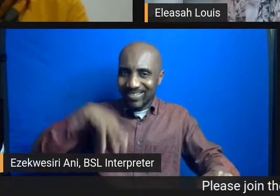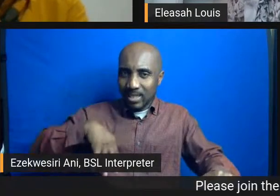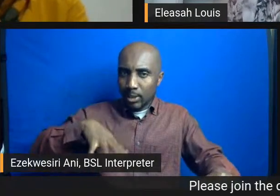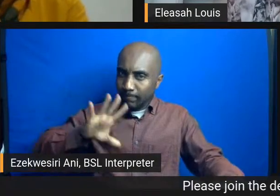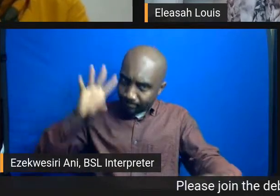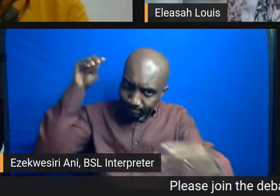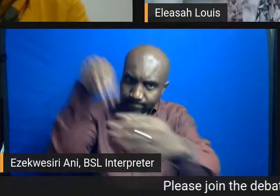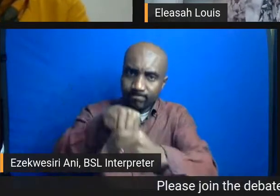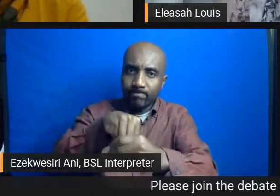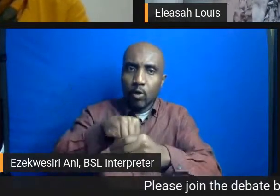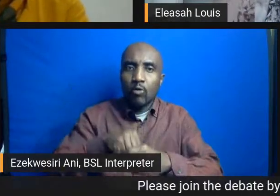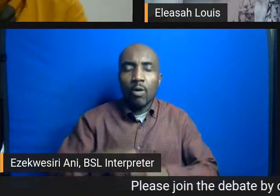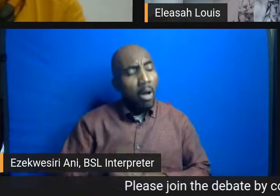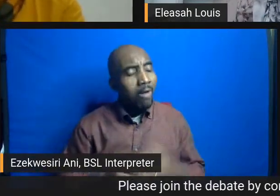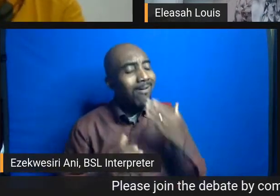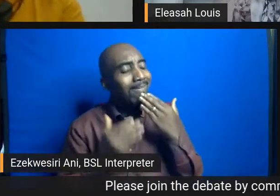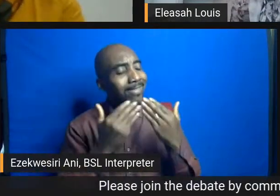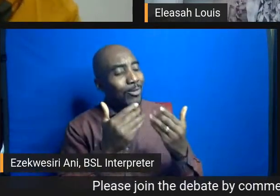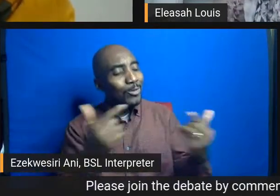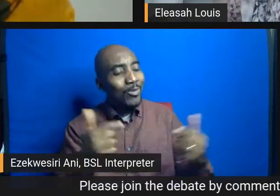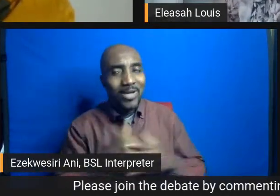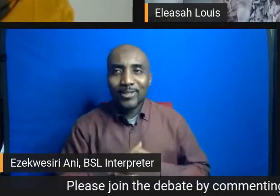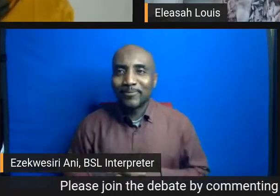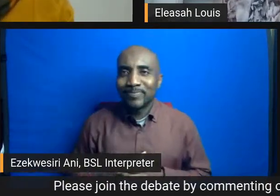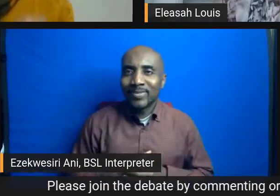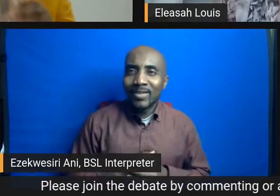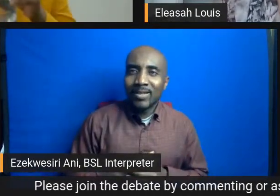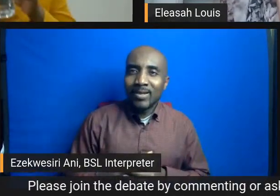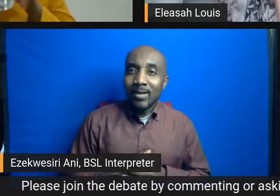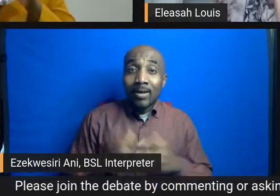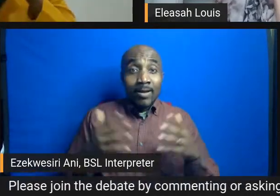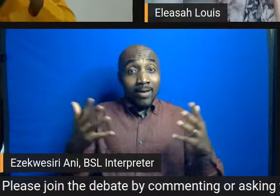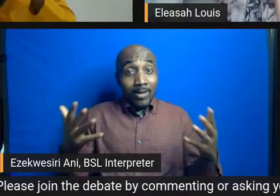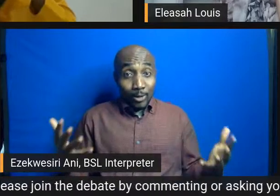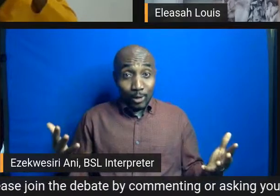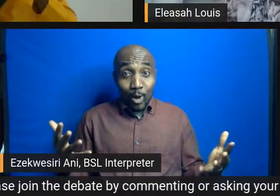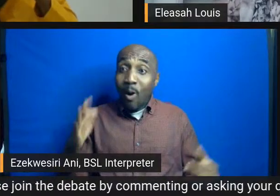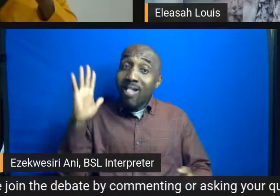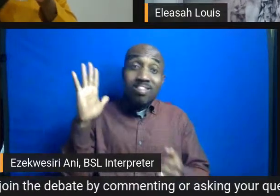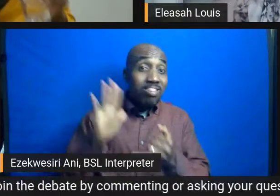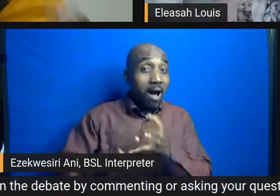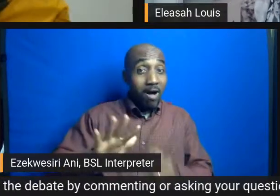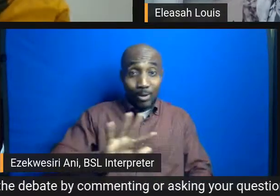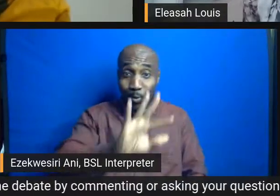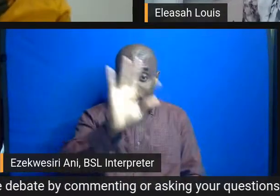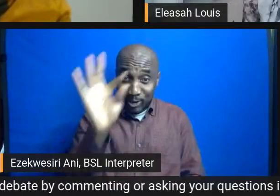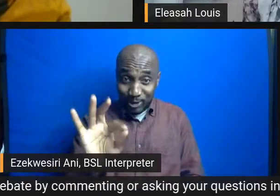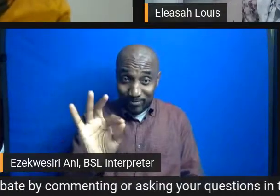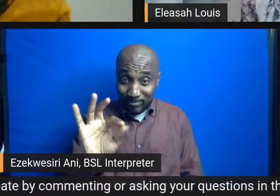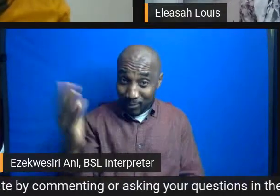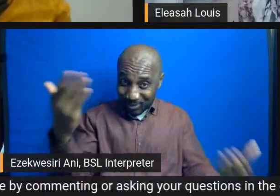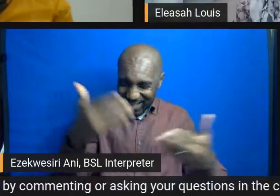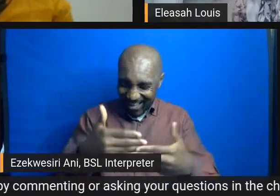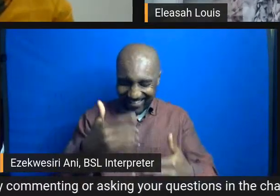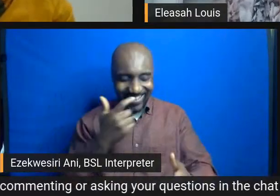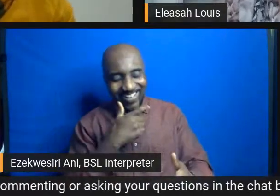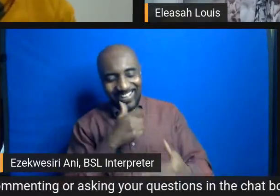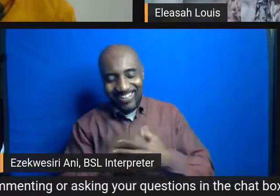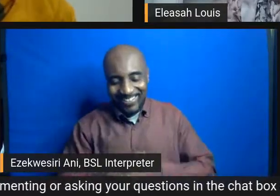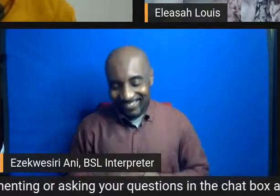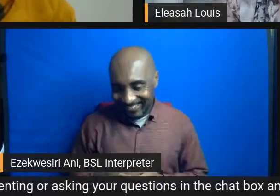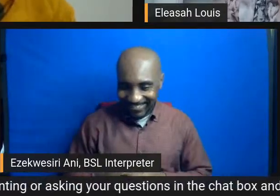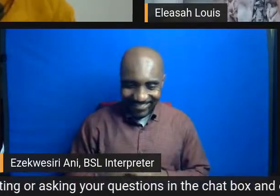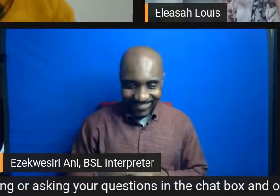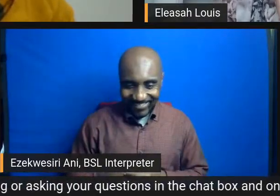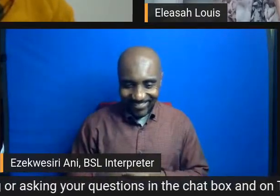Yeah, I agree. Thank you so much. So this is going to be our last question for the night. And this